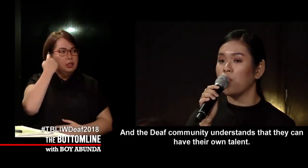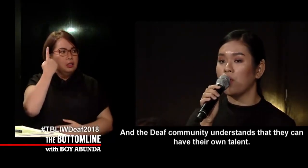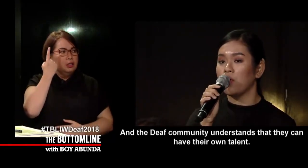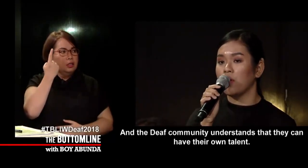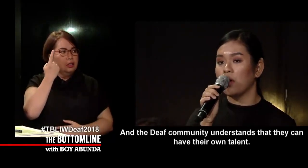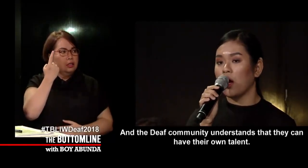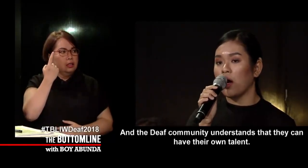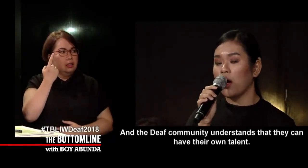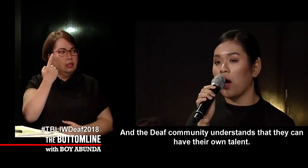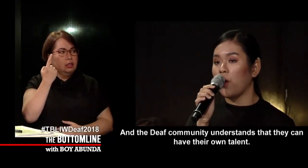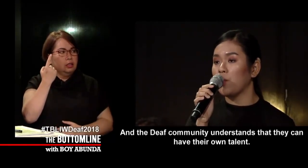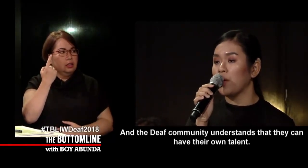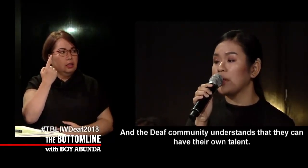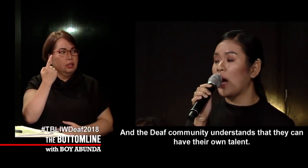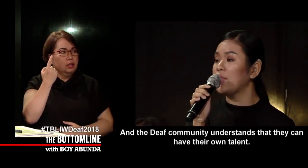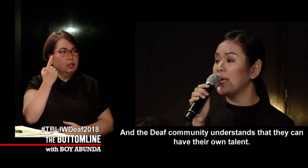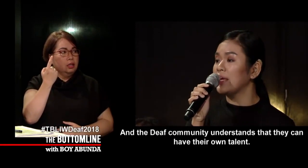how